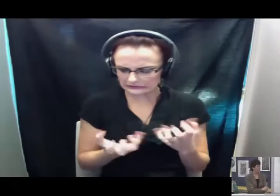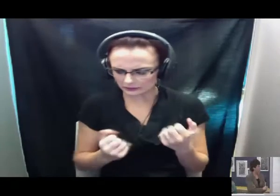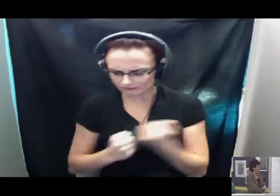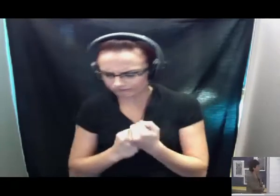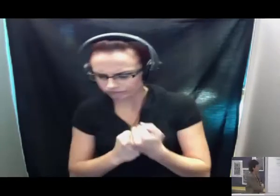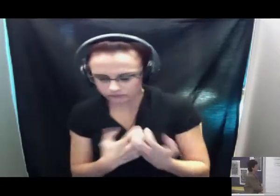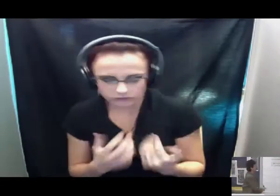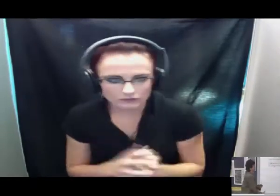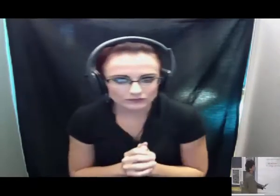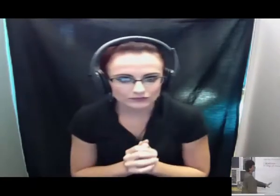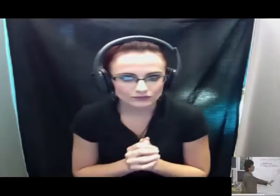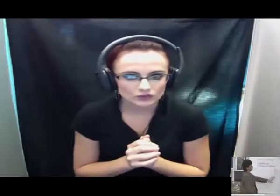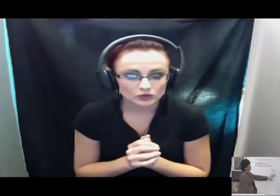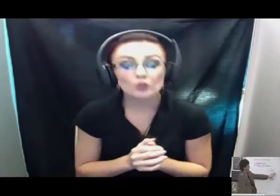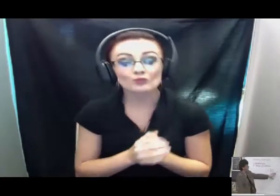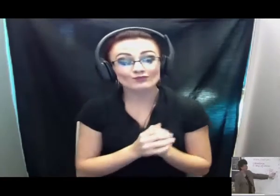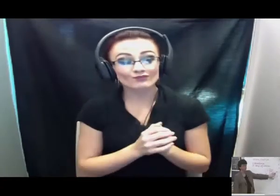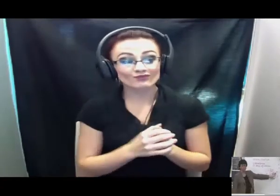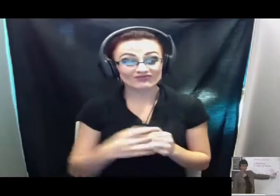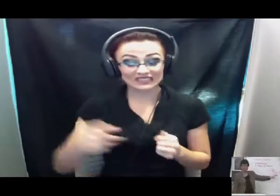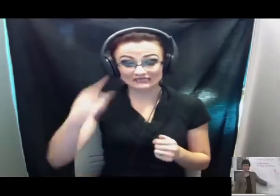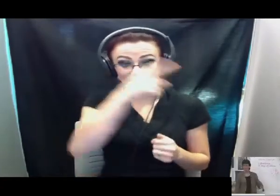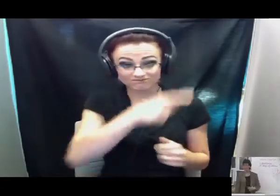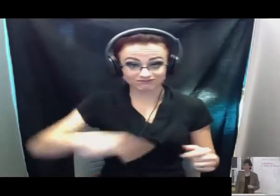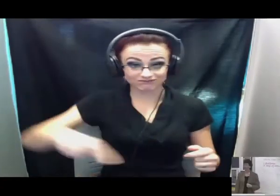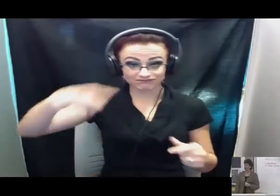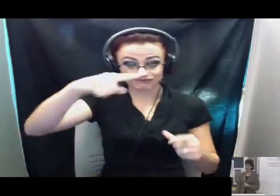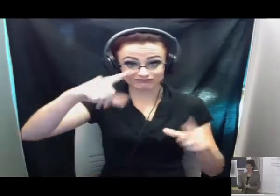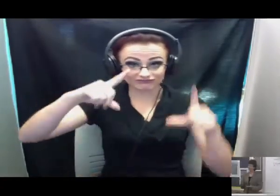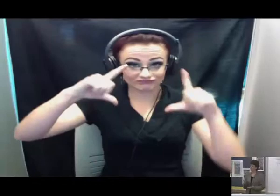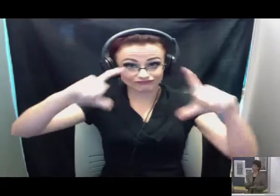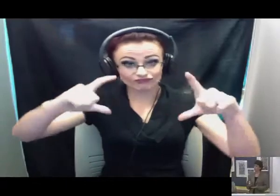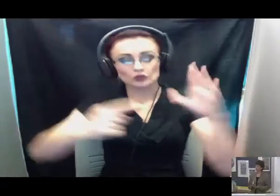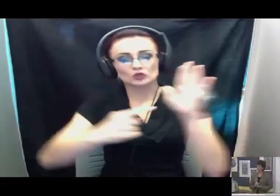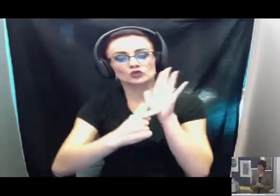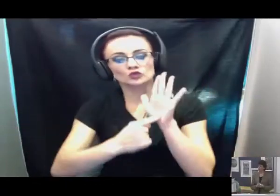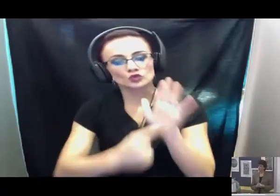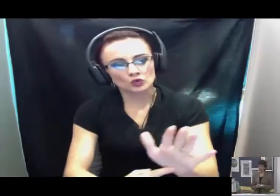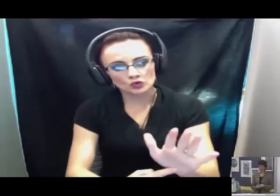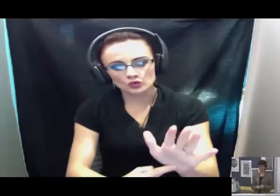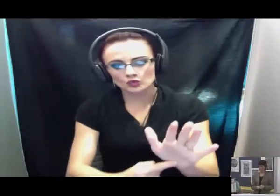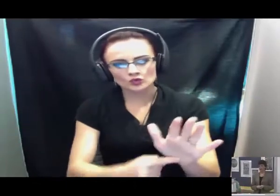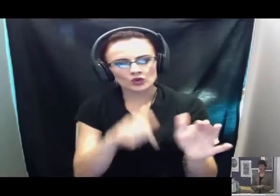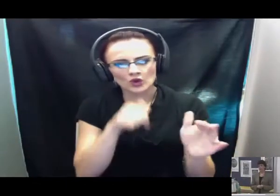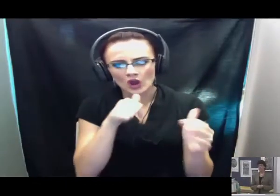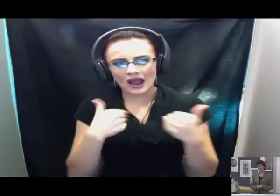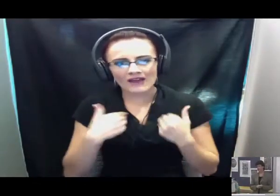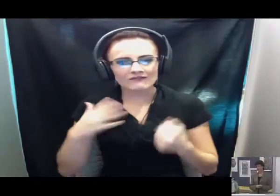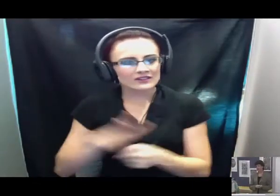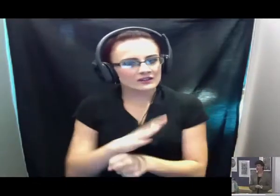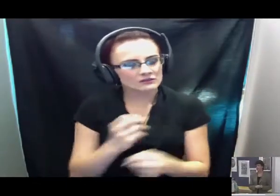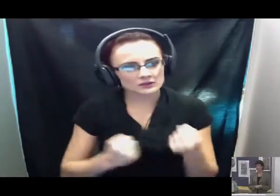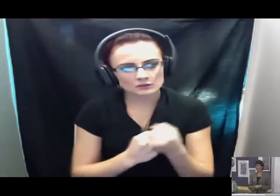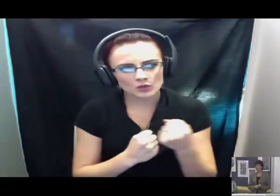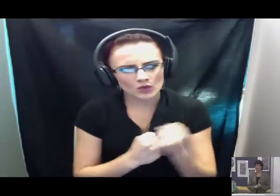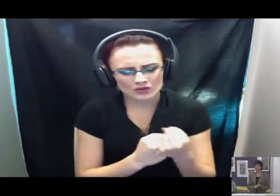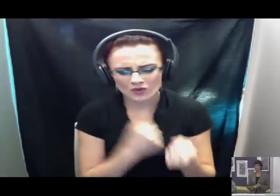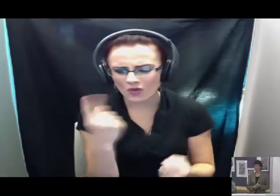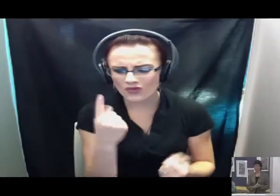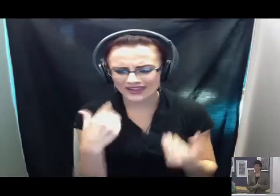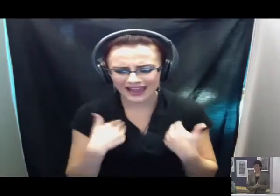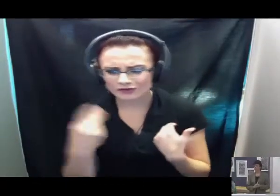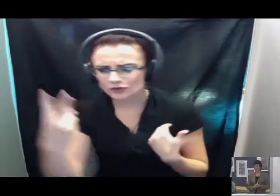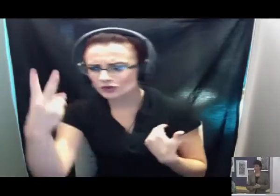So this shows you the lack of support. You only had 2/5 of your people who actually supported you, would help you out, fight your battles for